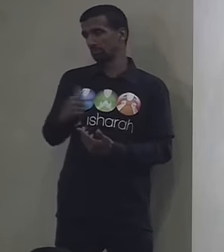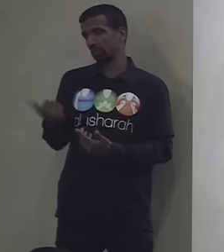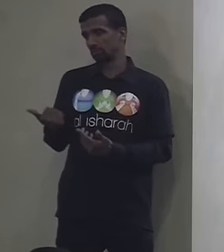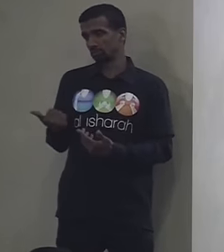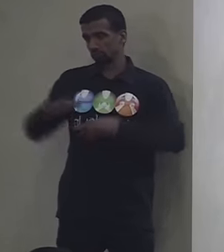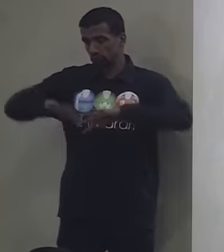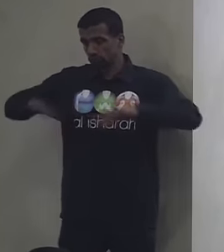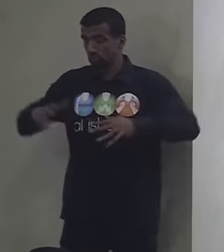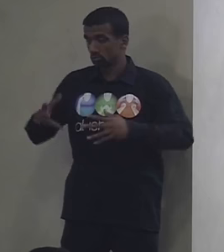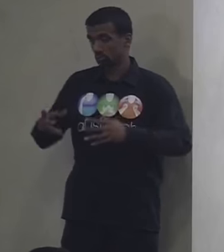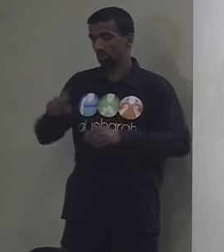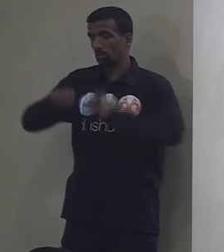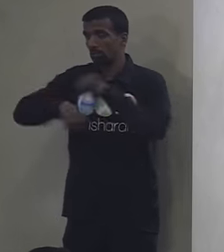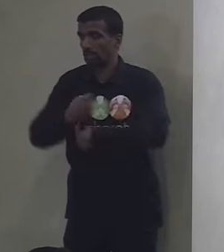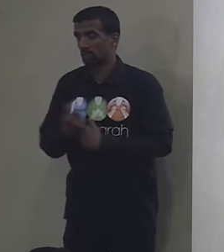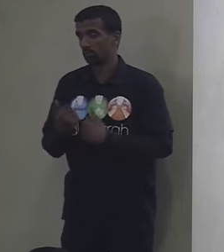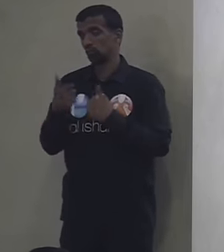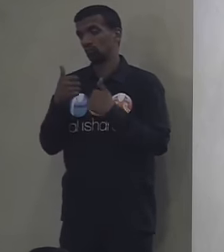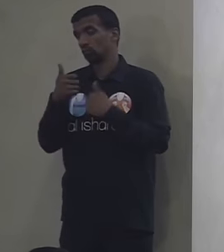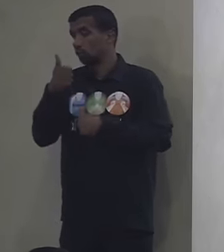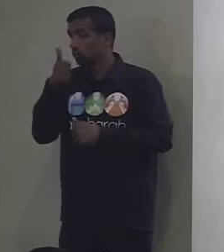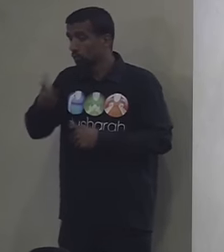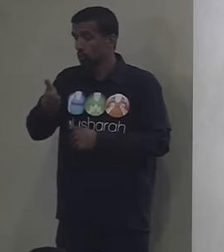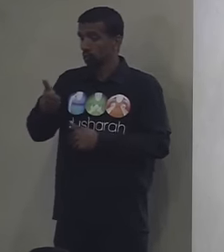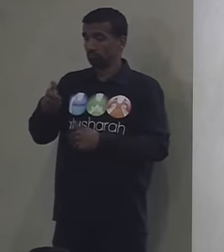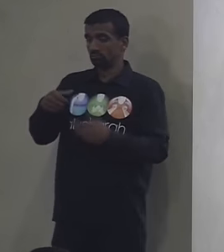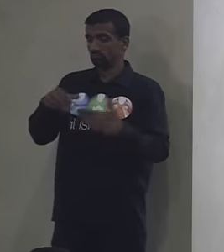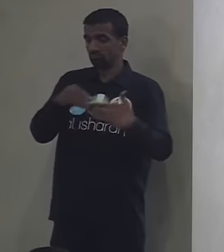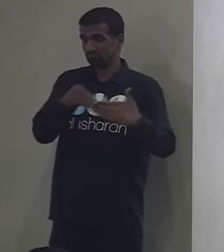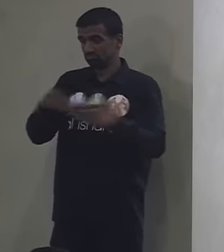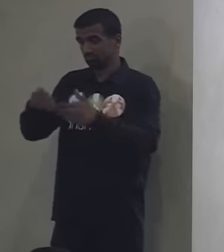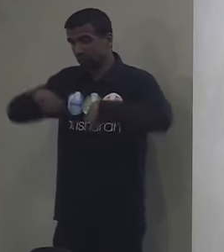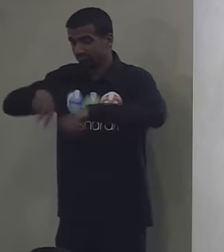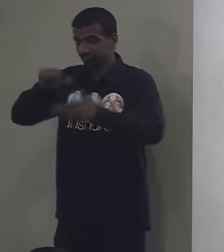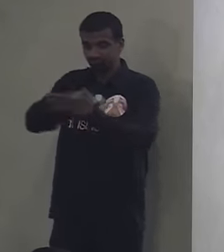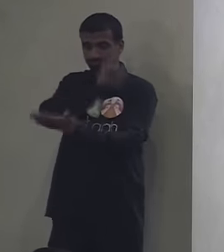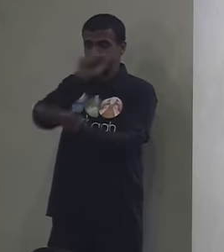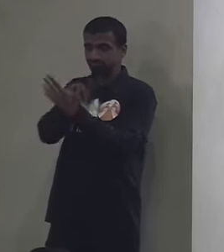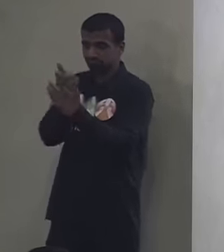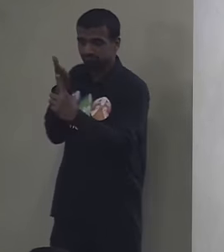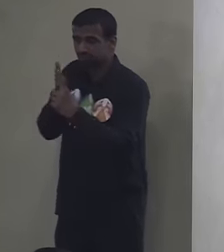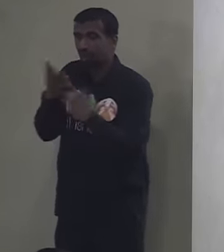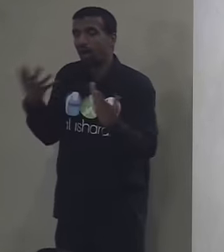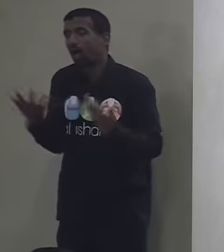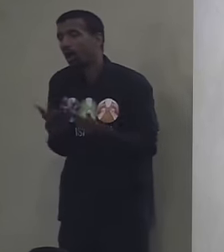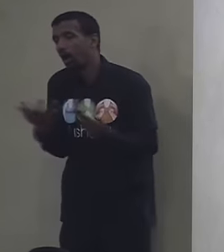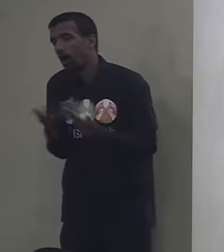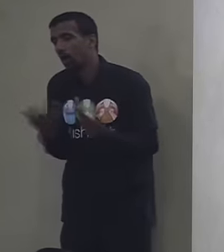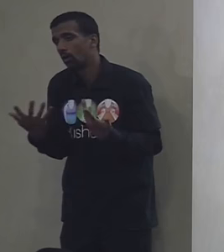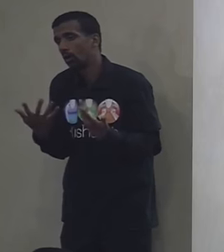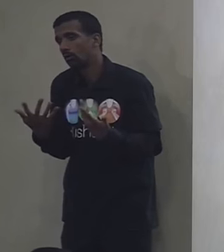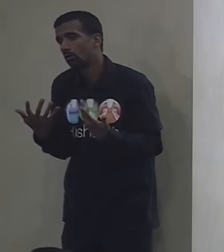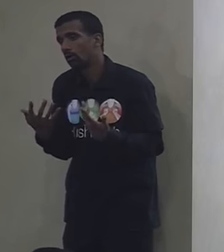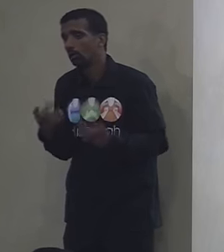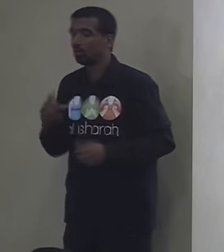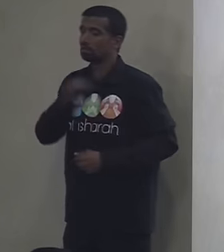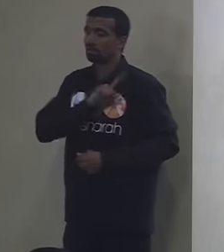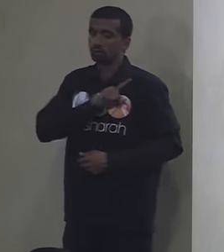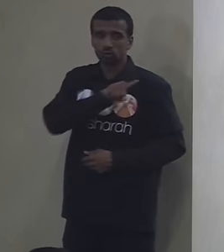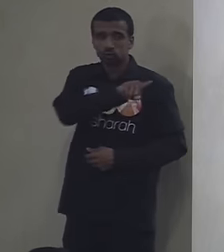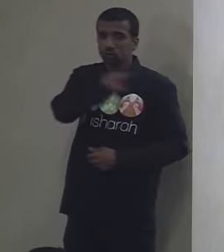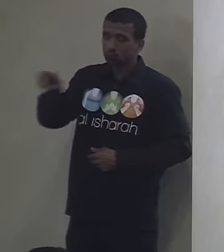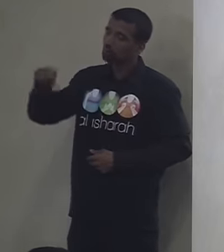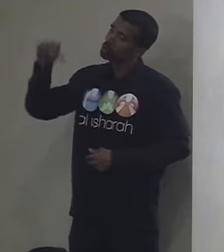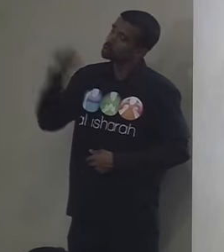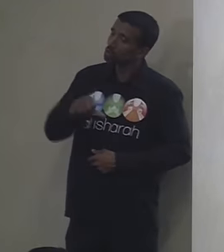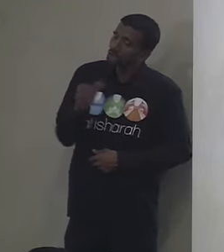and he says, okay, you know what? People have gone through tougher things. It's all right. I can find some comfort in this book. This book will give you comfort. It'll